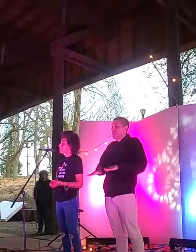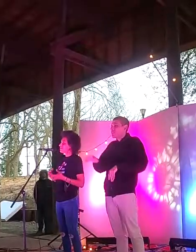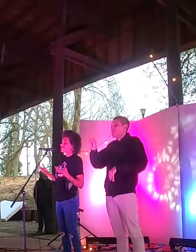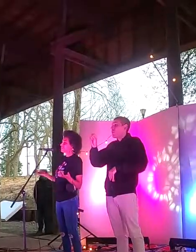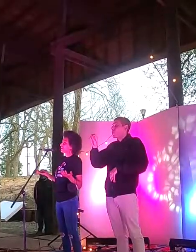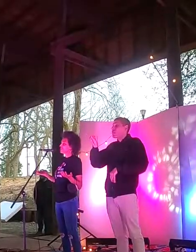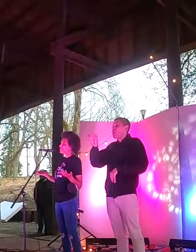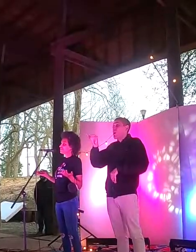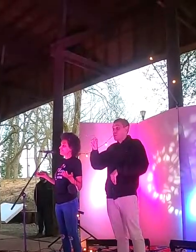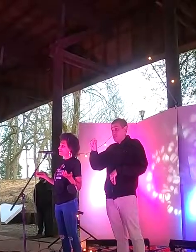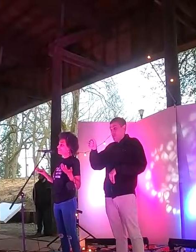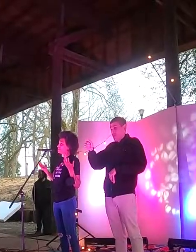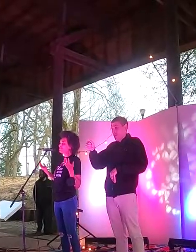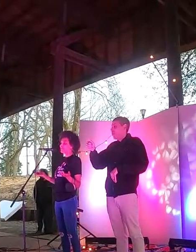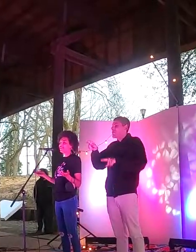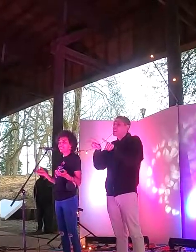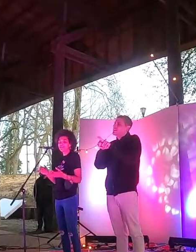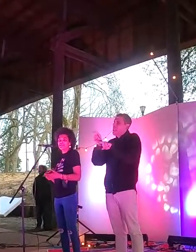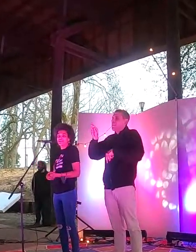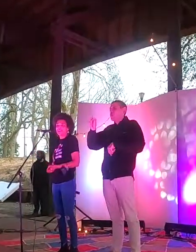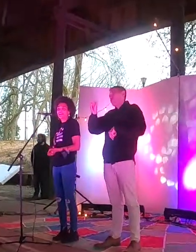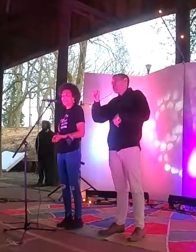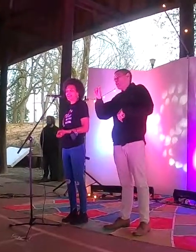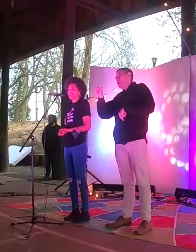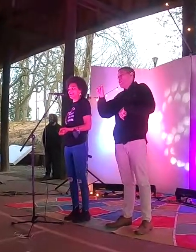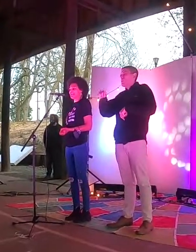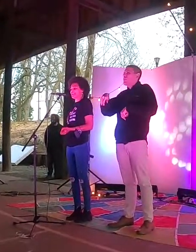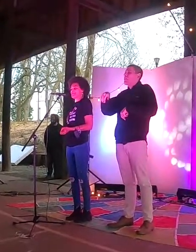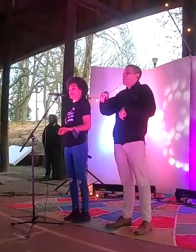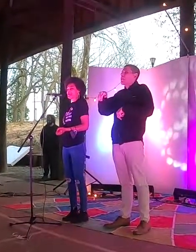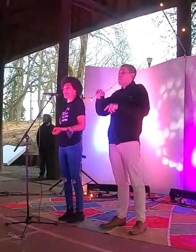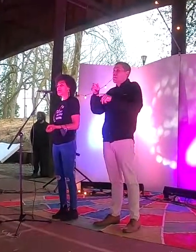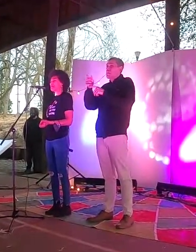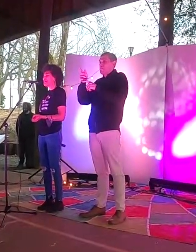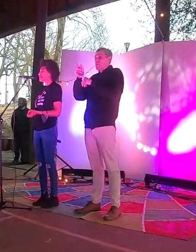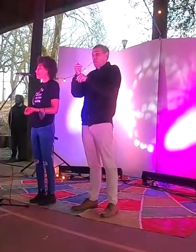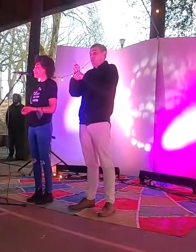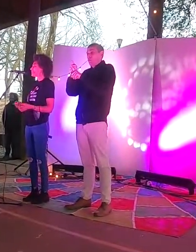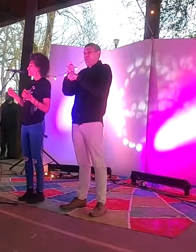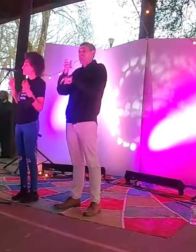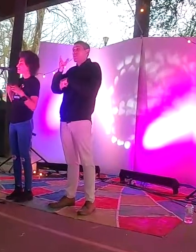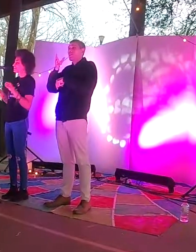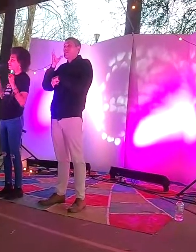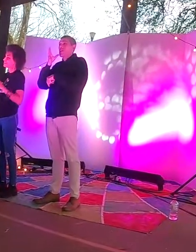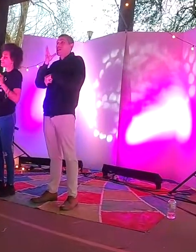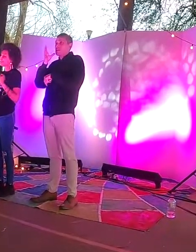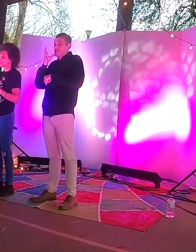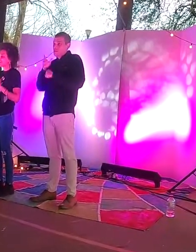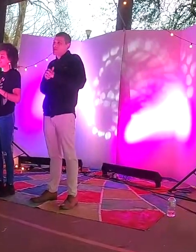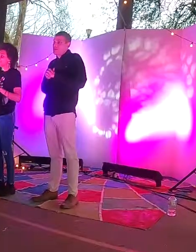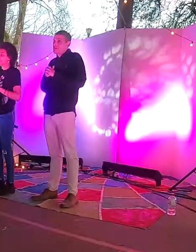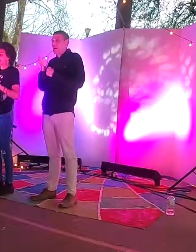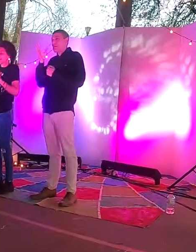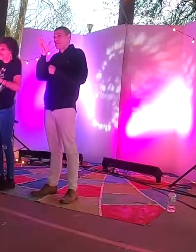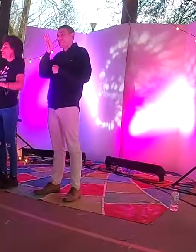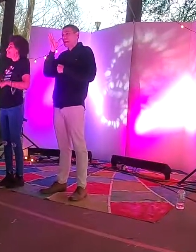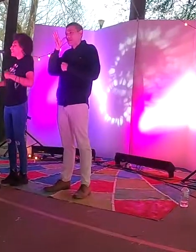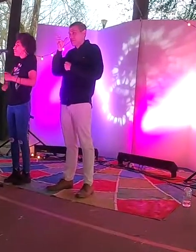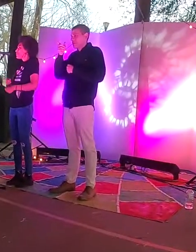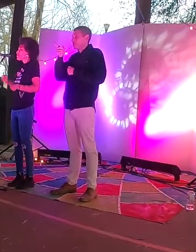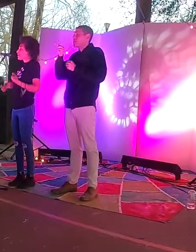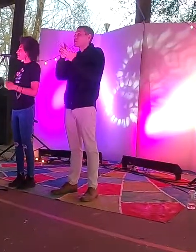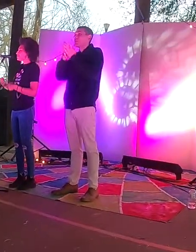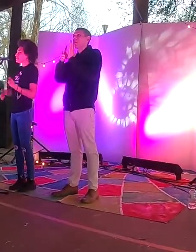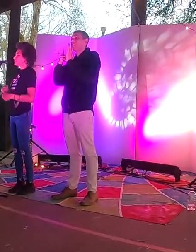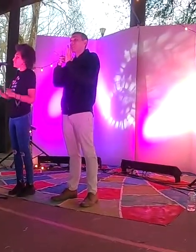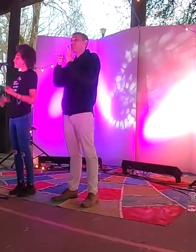Tanya, also like Regina, is a parent and somebody who is consistently figuring